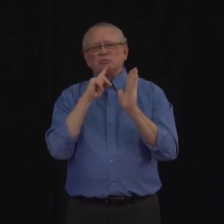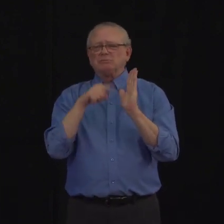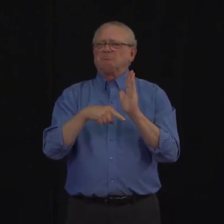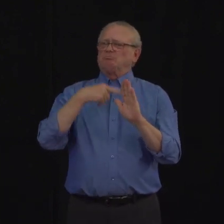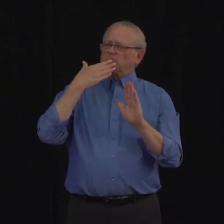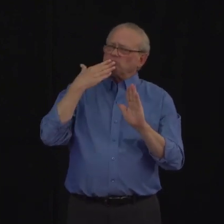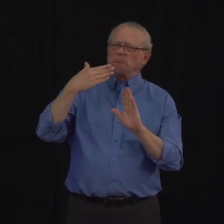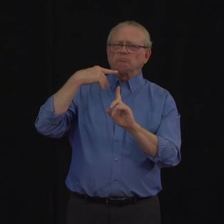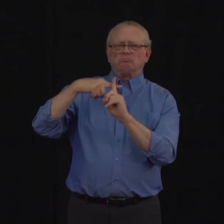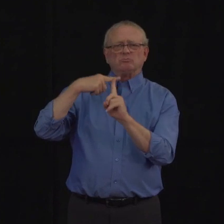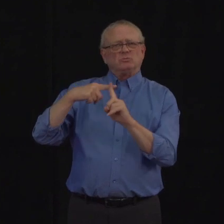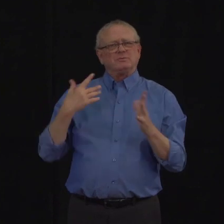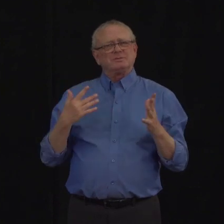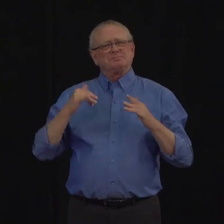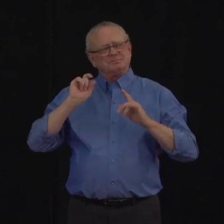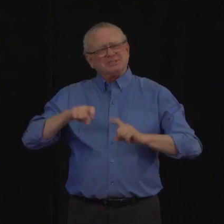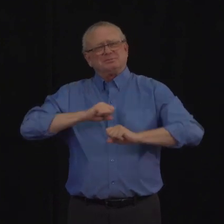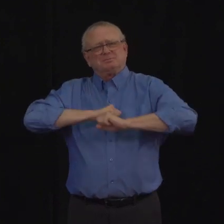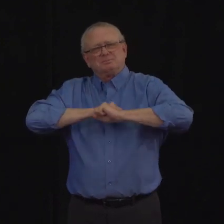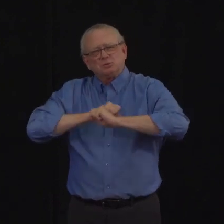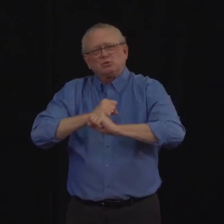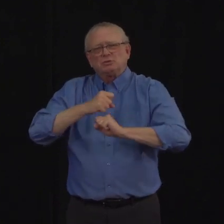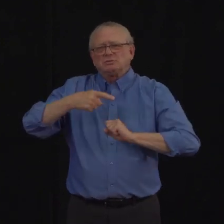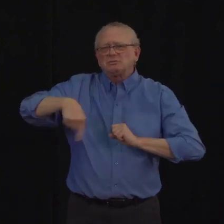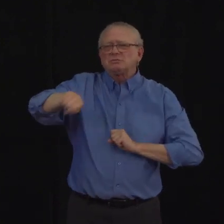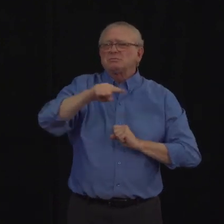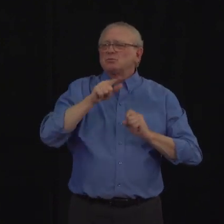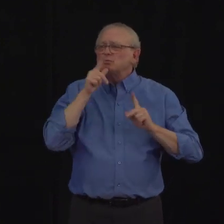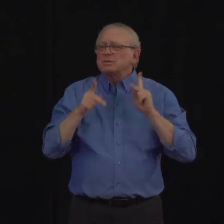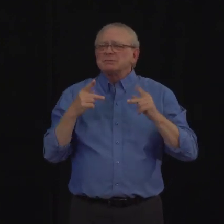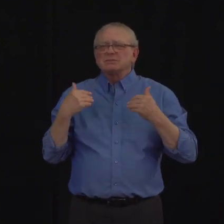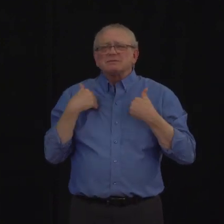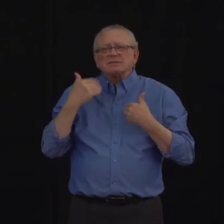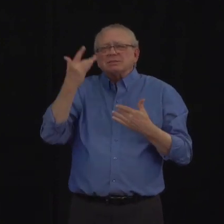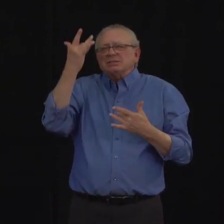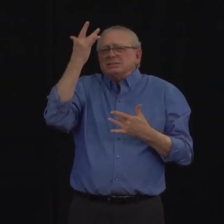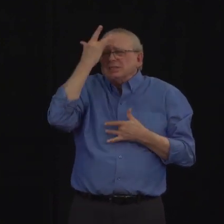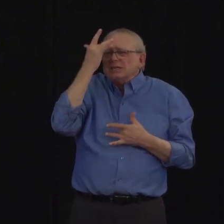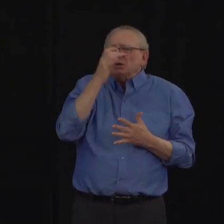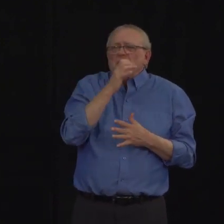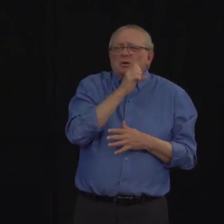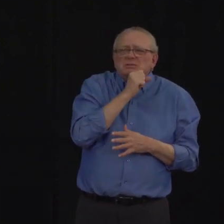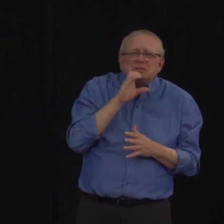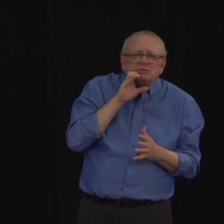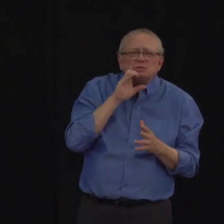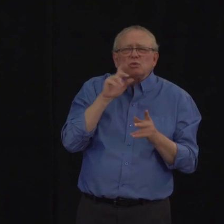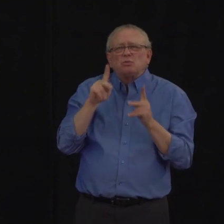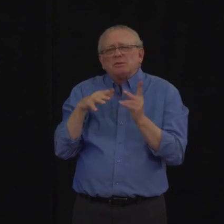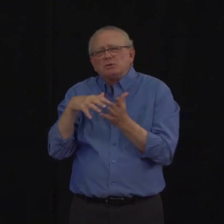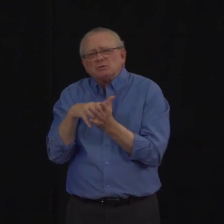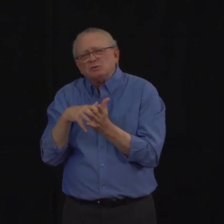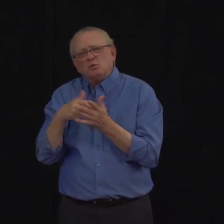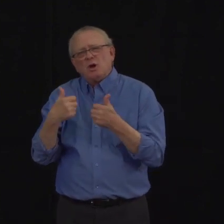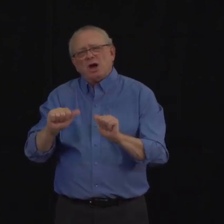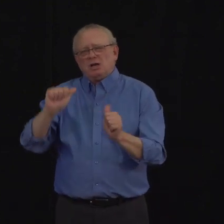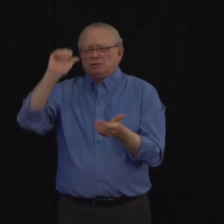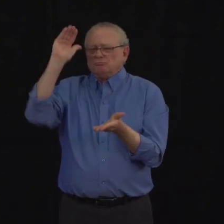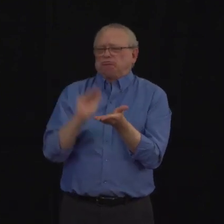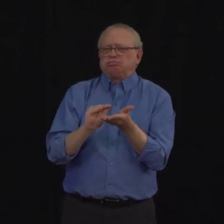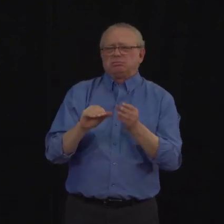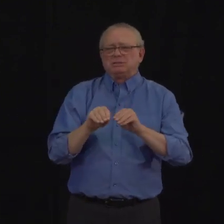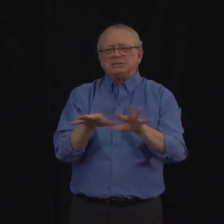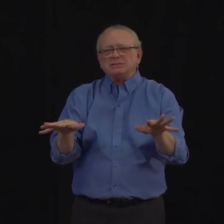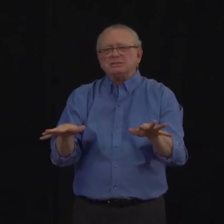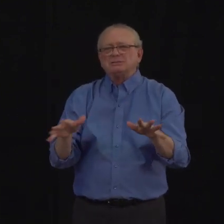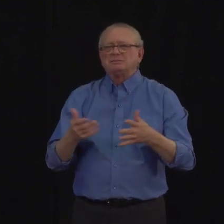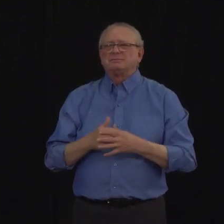society and limit the spread. Operator, can you put through our next question, please? Next is Michael King with